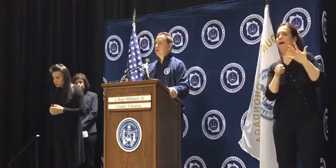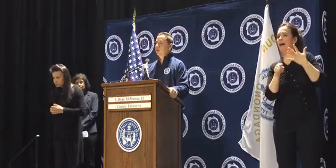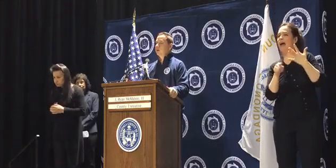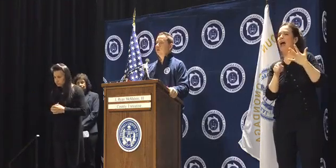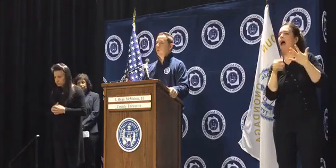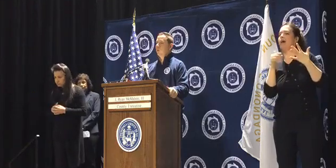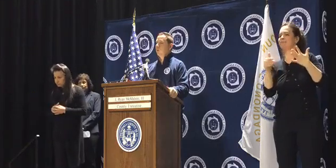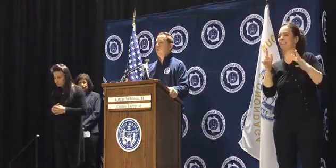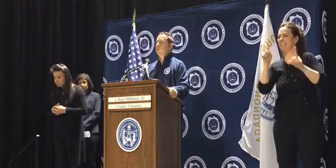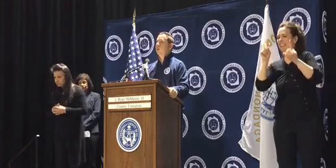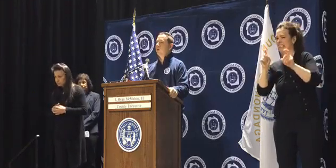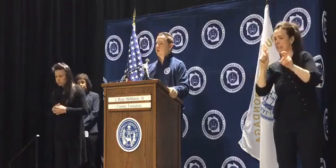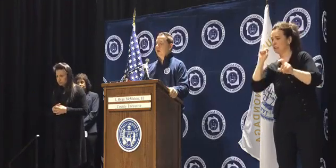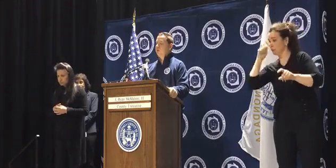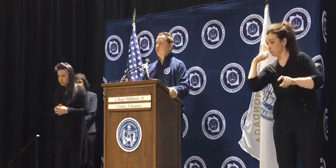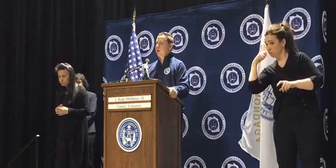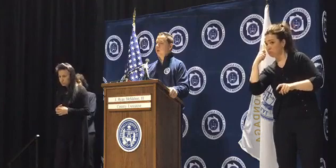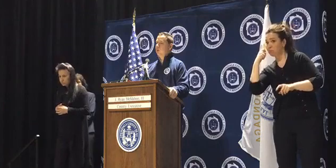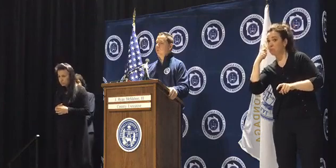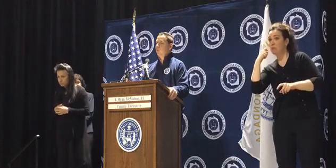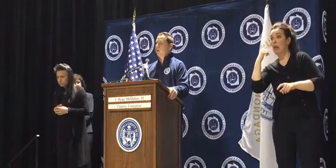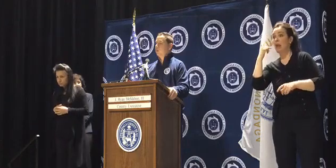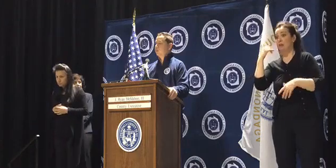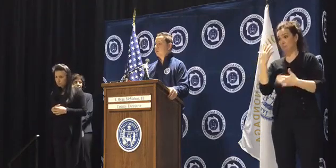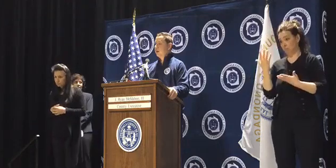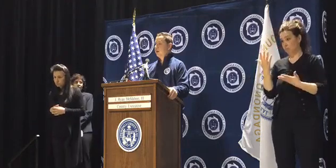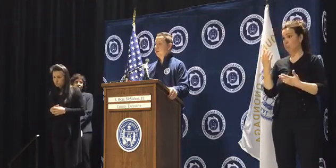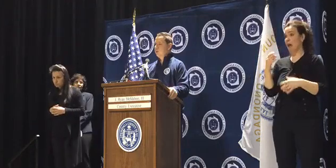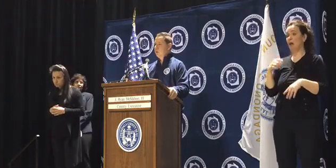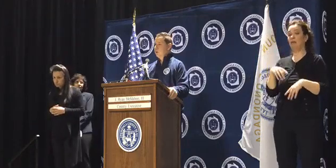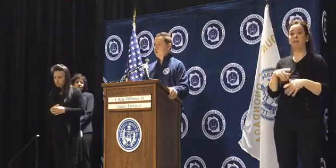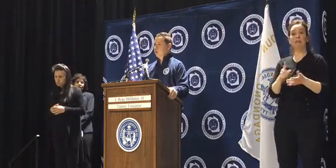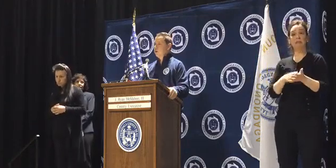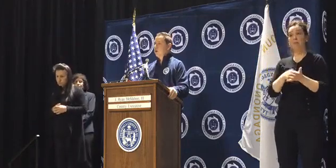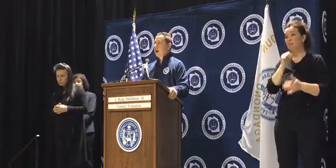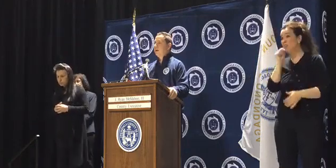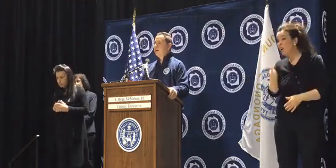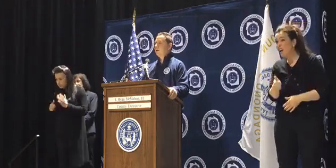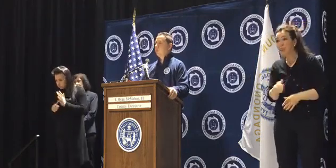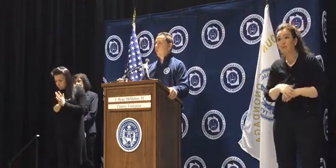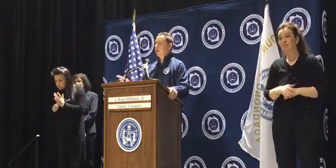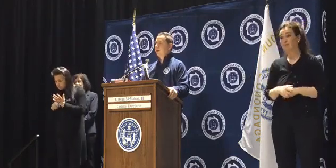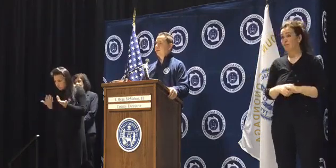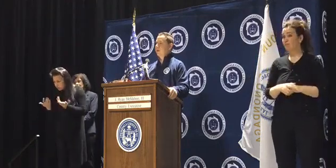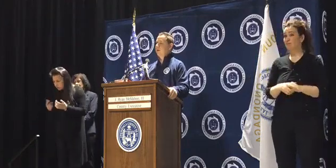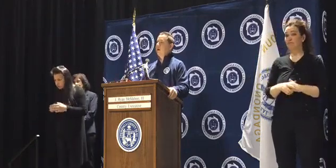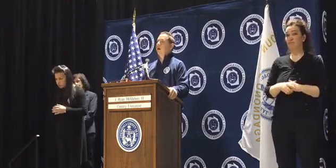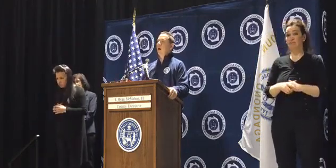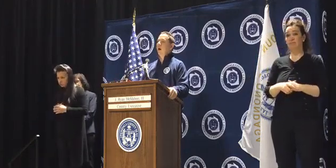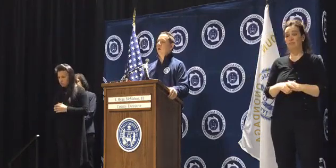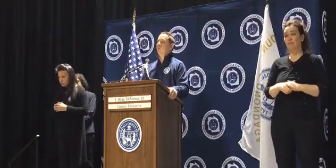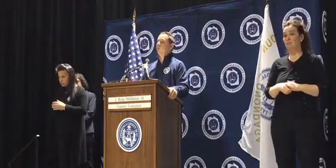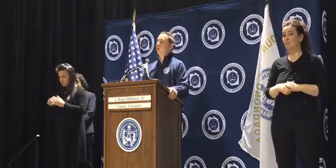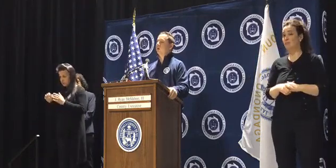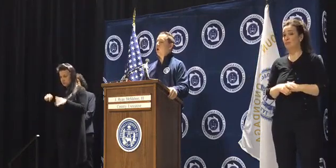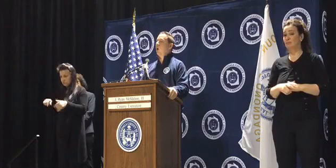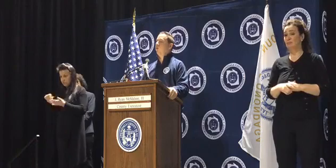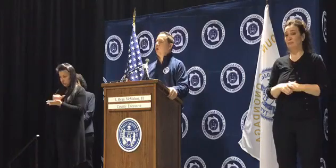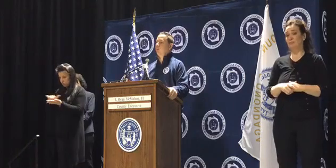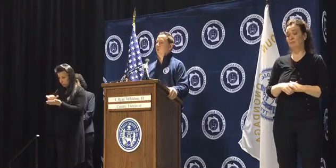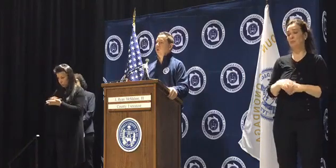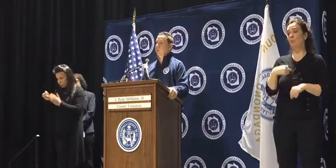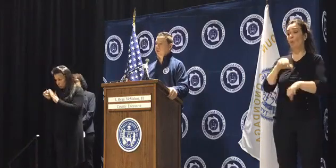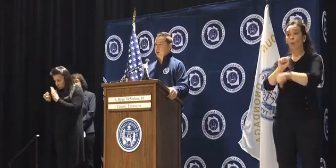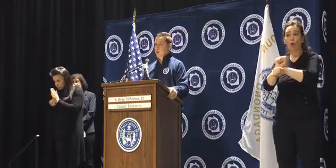kits from? So we're working with the state on a daily basis on getting more kits in. We're working all